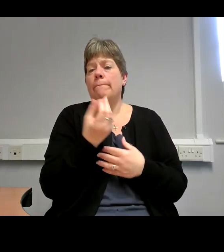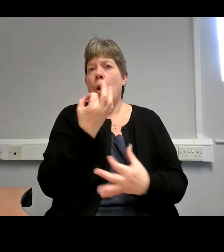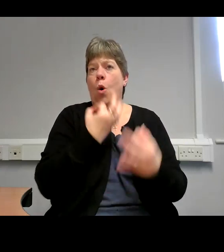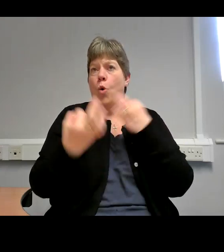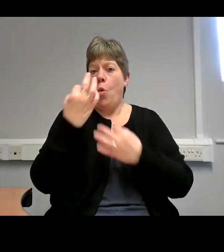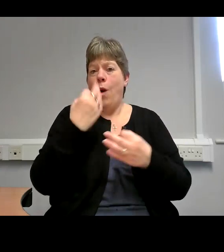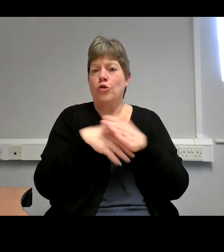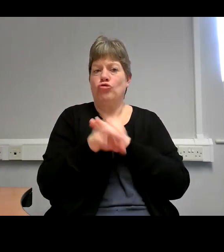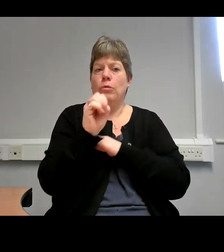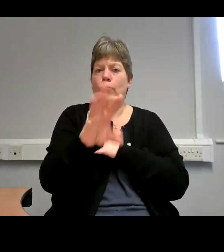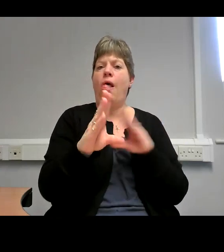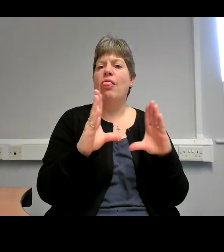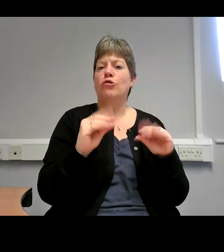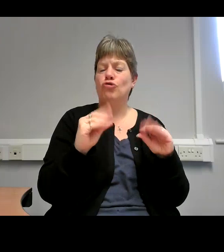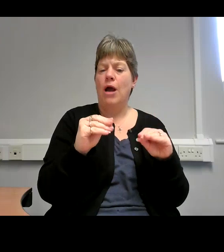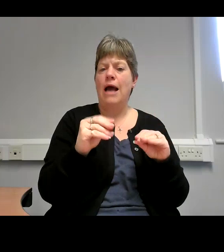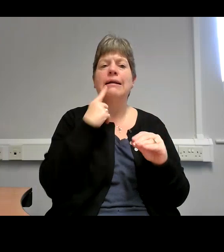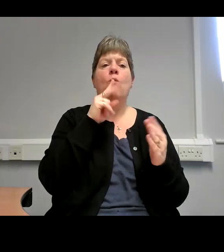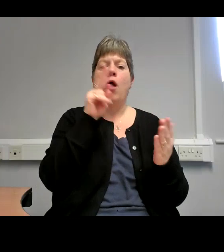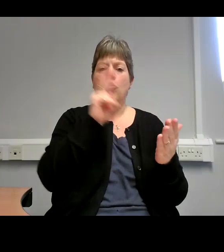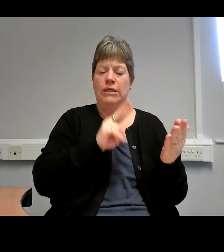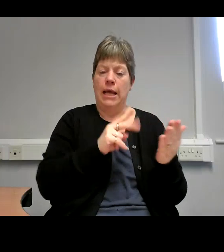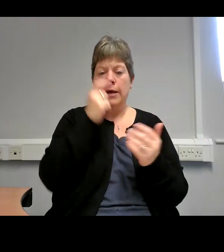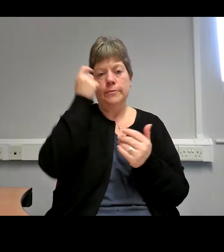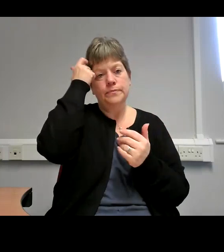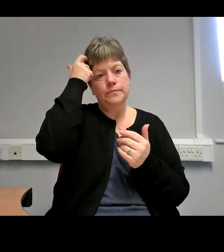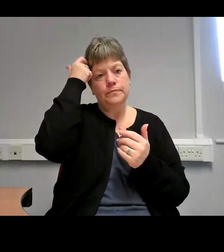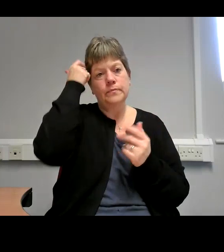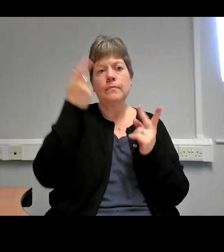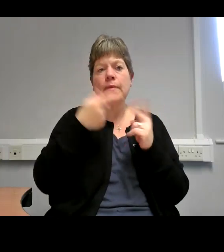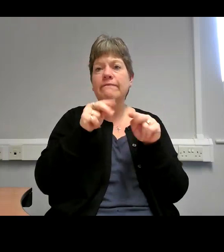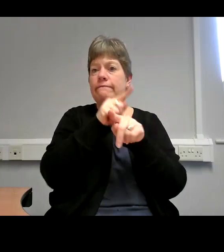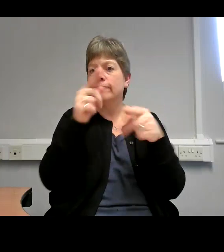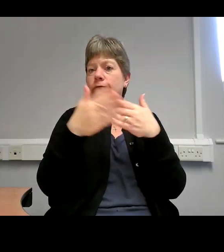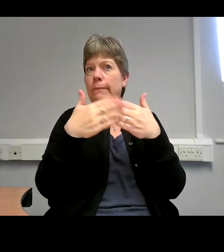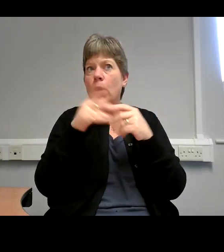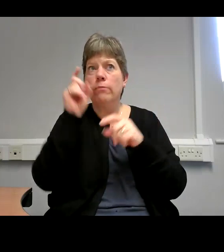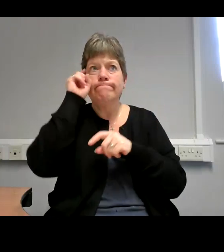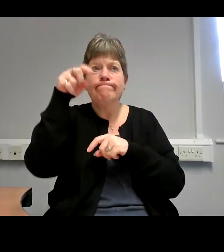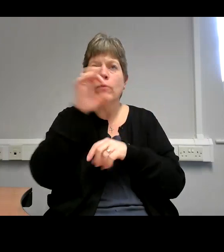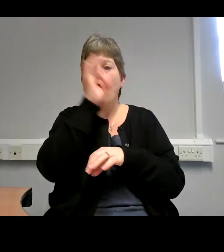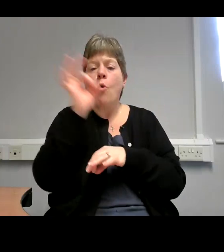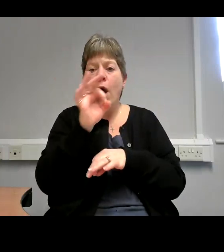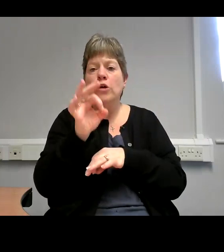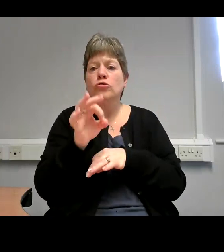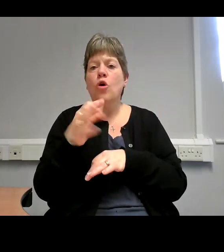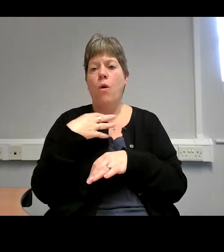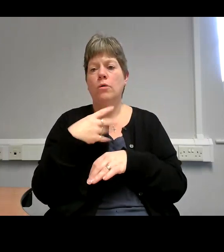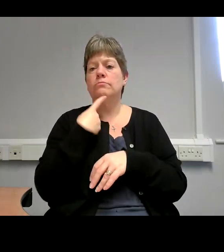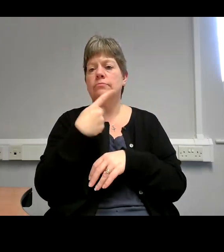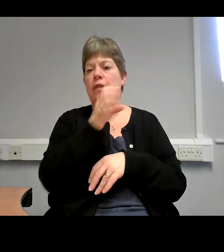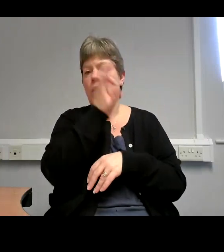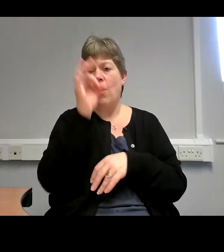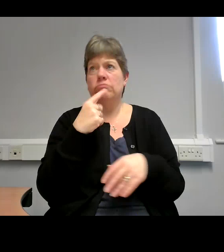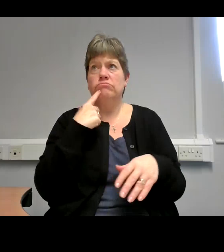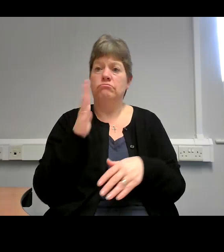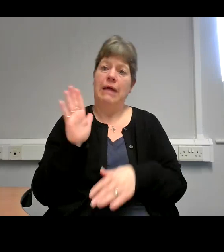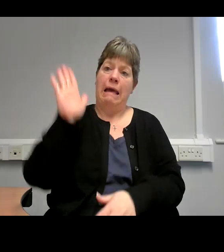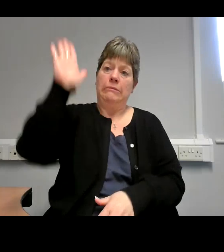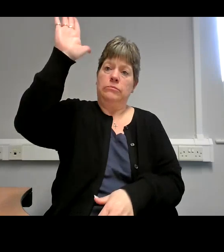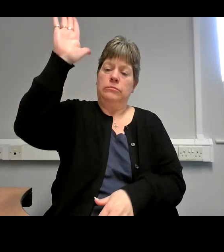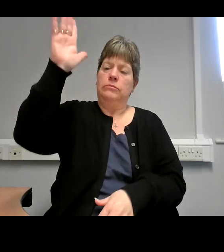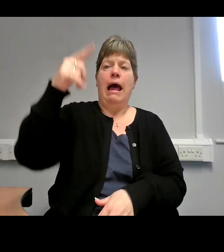the chat, which I'll read out. If anybody else has a question and wishes to read out their question, then please raise your hand